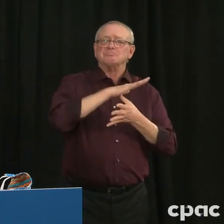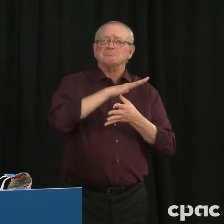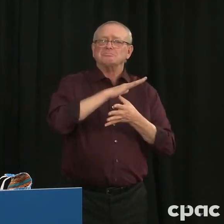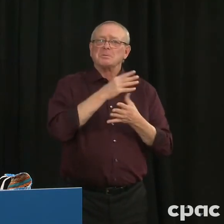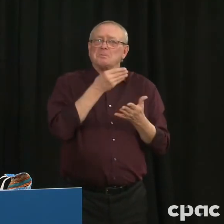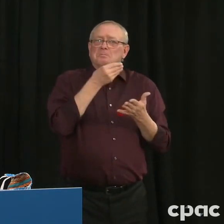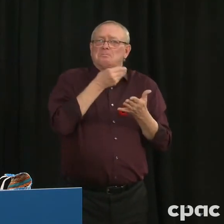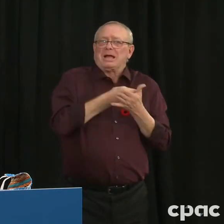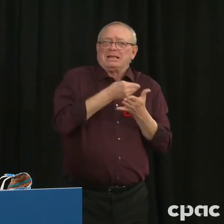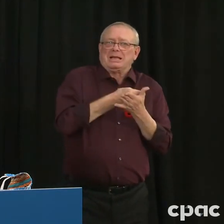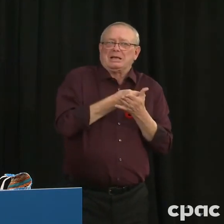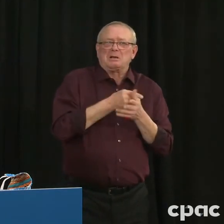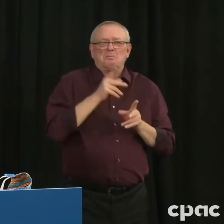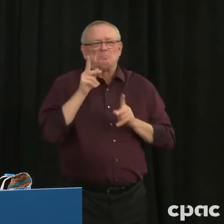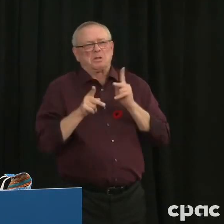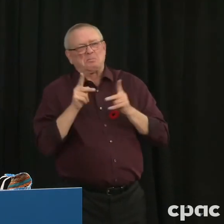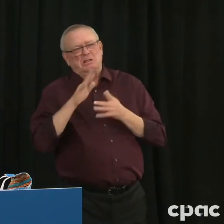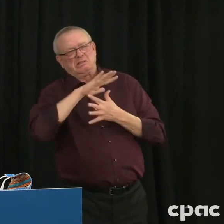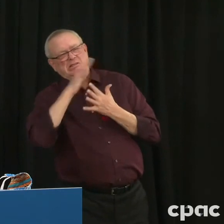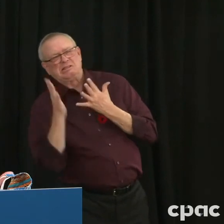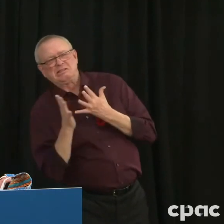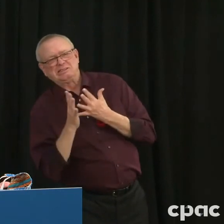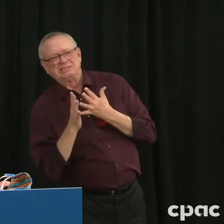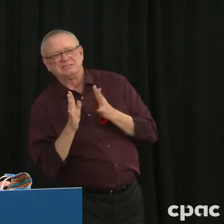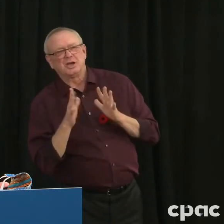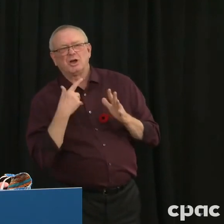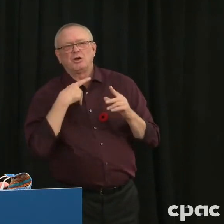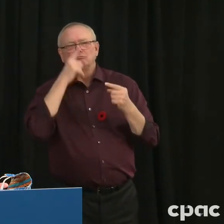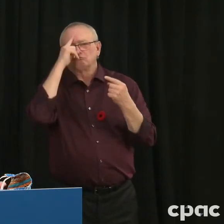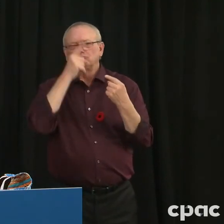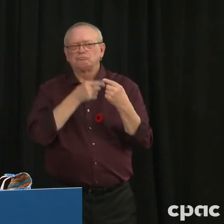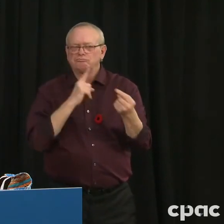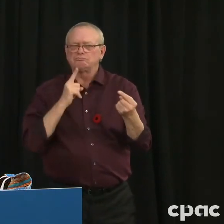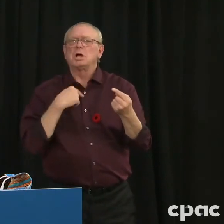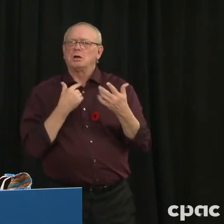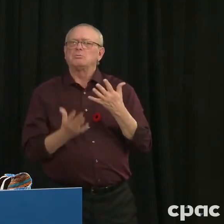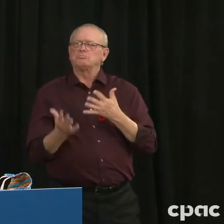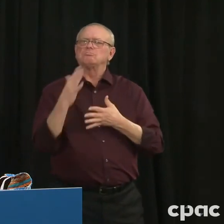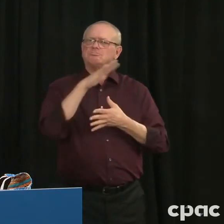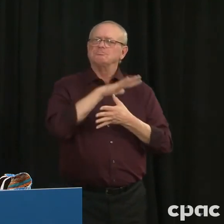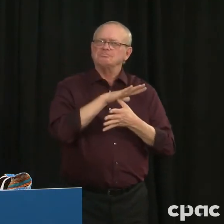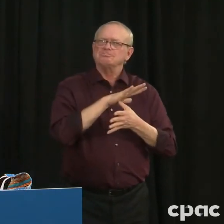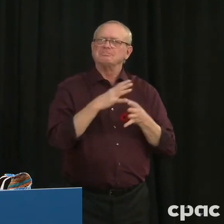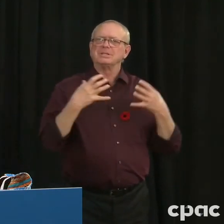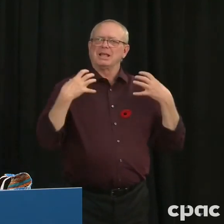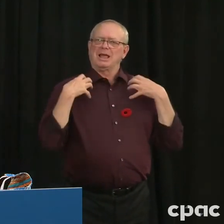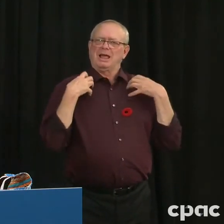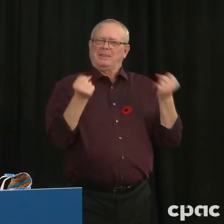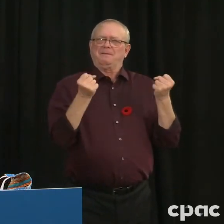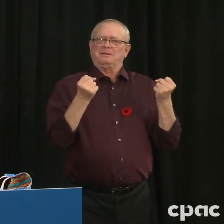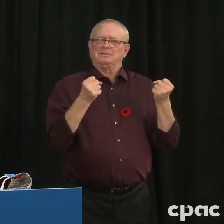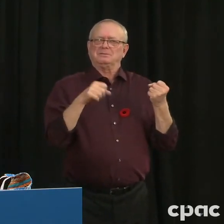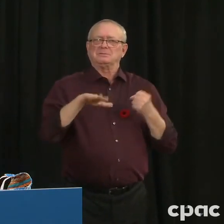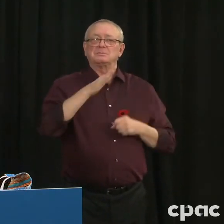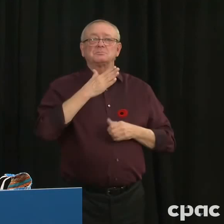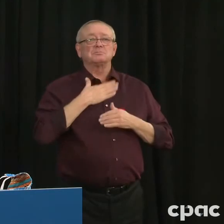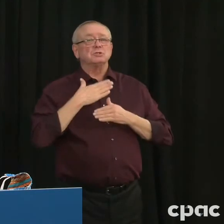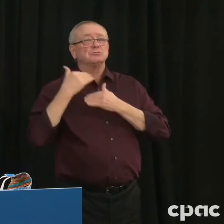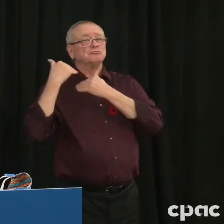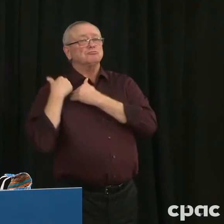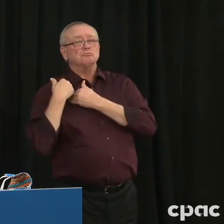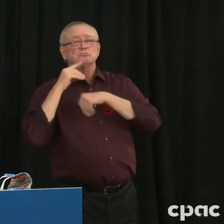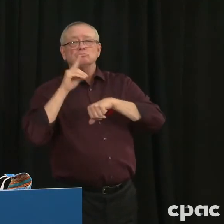aspects of Albertans' health, and that includes protecting people from COVID-19. It also includes considering the health